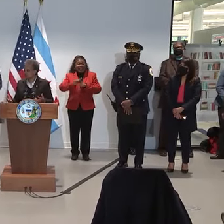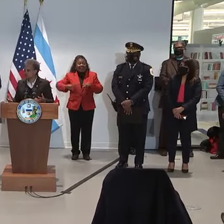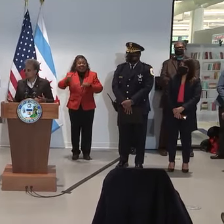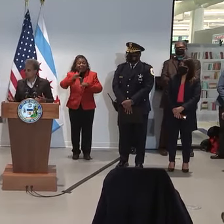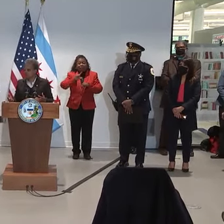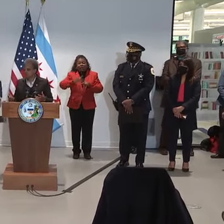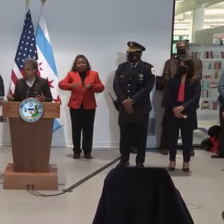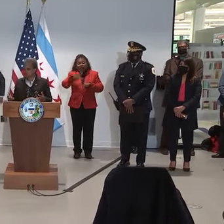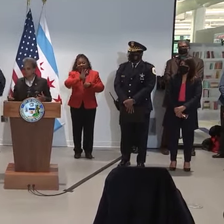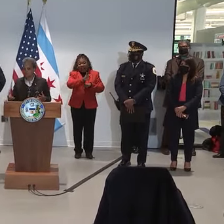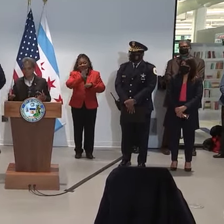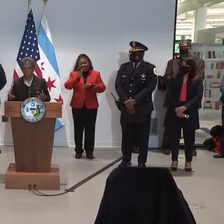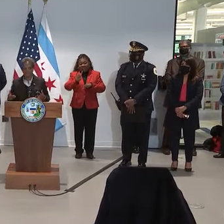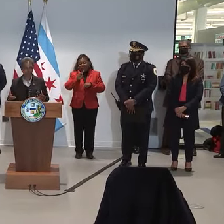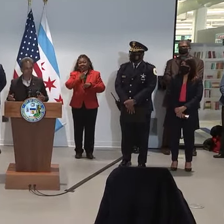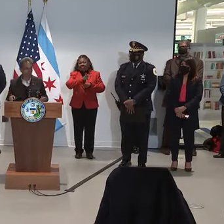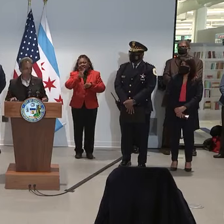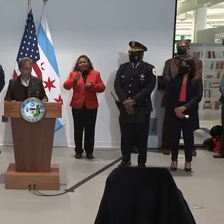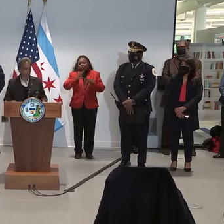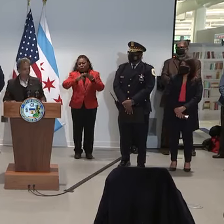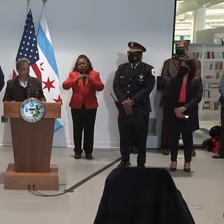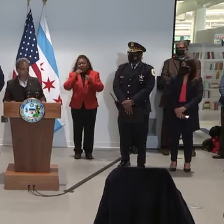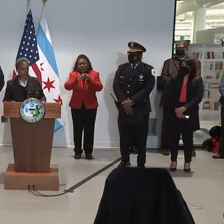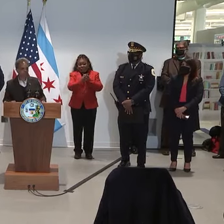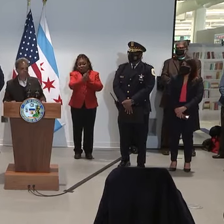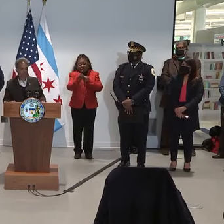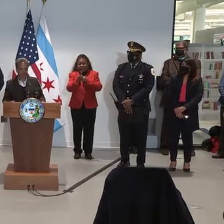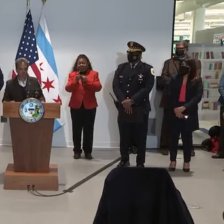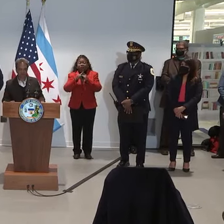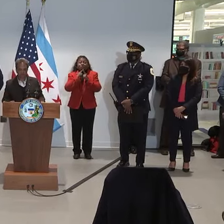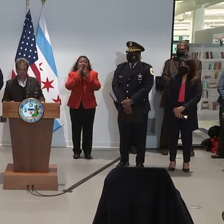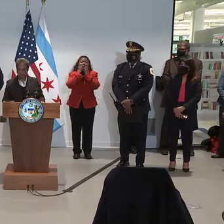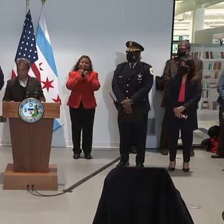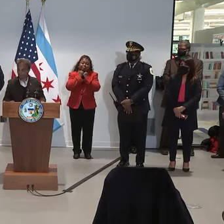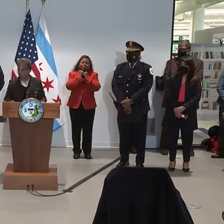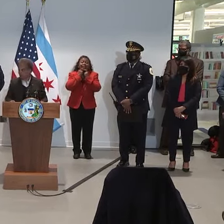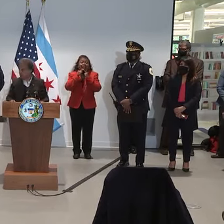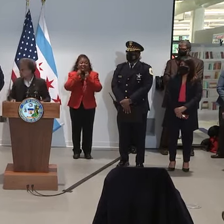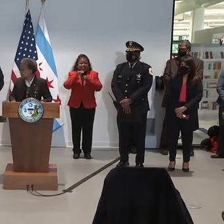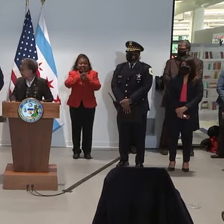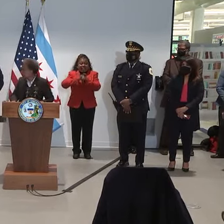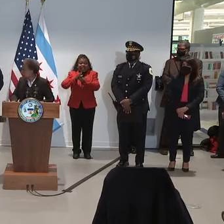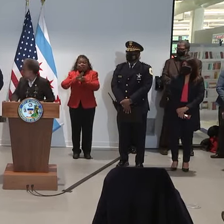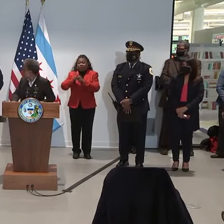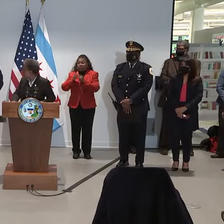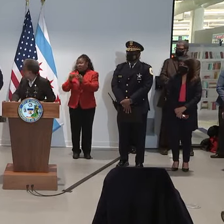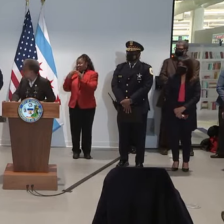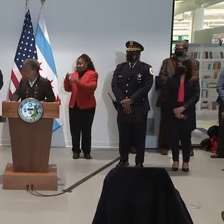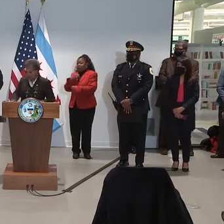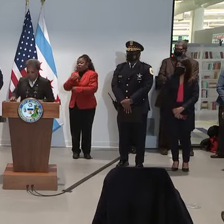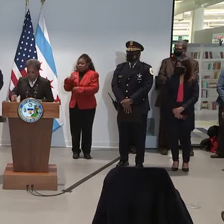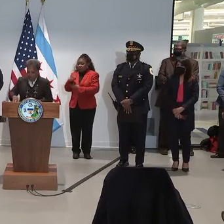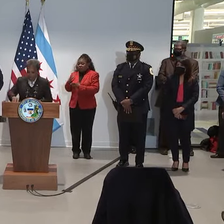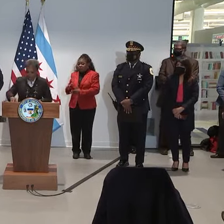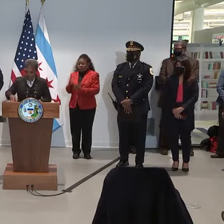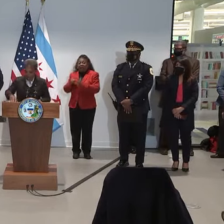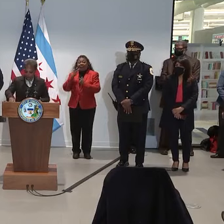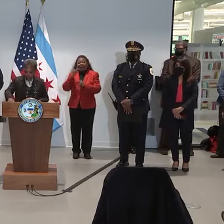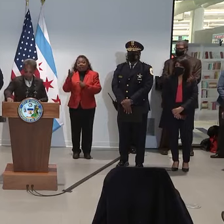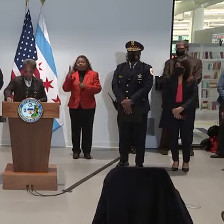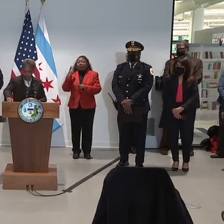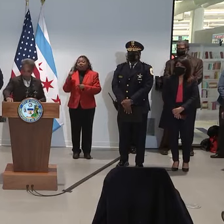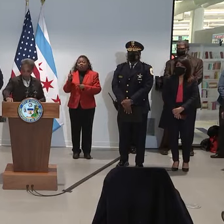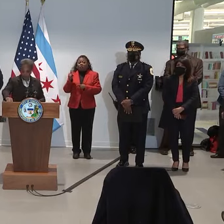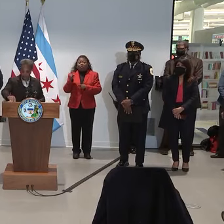our 77 communities, and each one of them a jewel and a treasure in the neighborhood. So thank you, Commissioner, and thank you